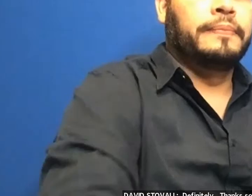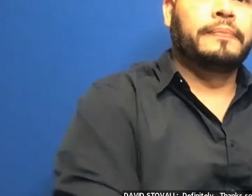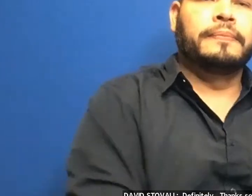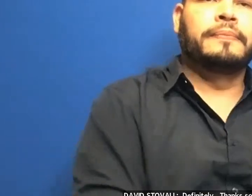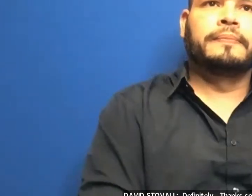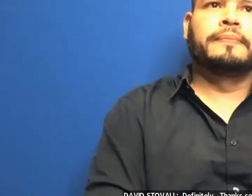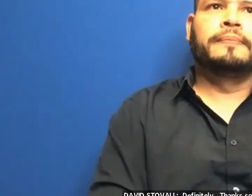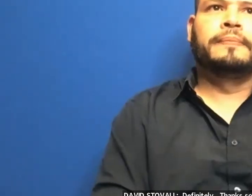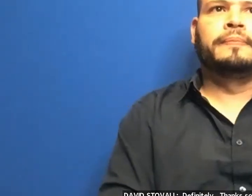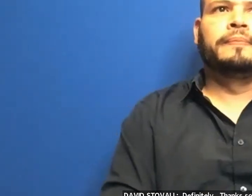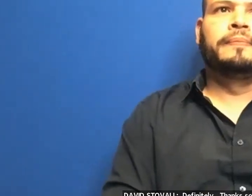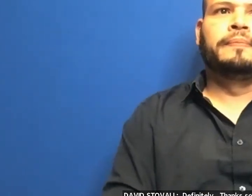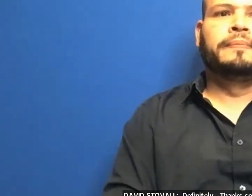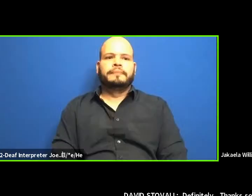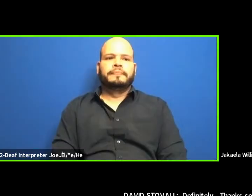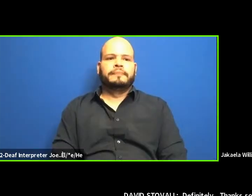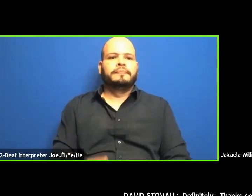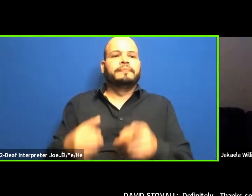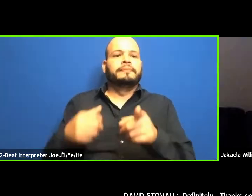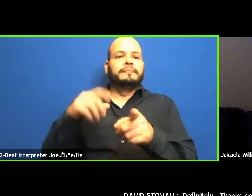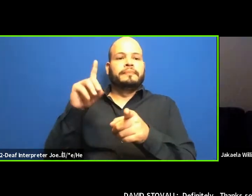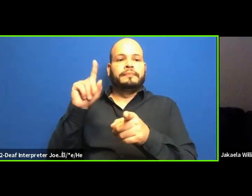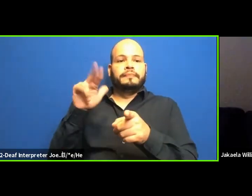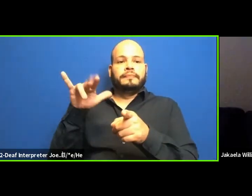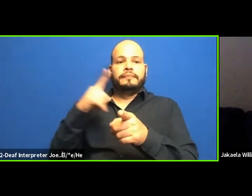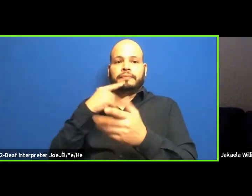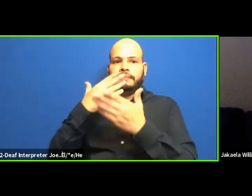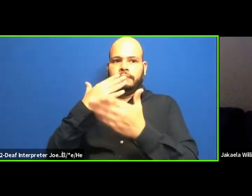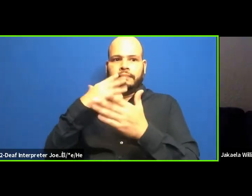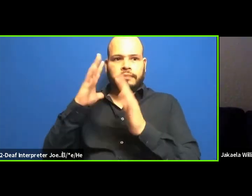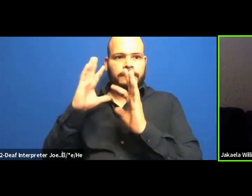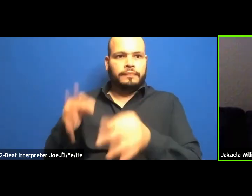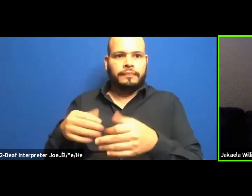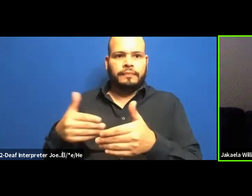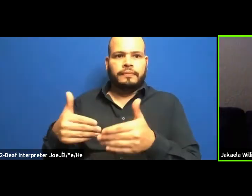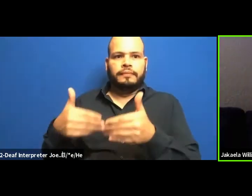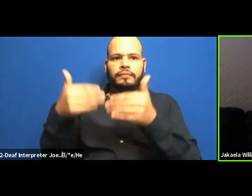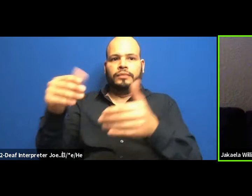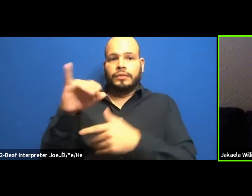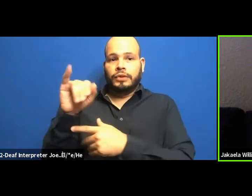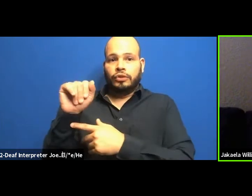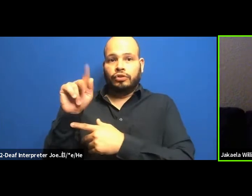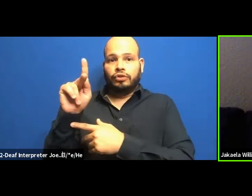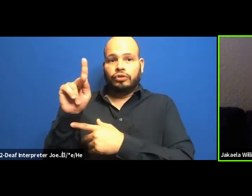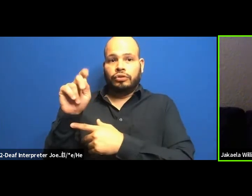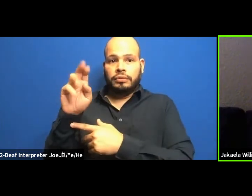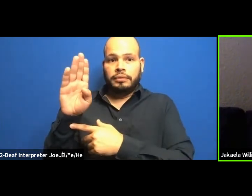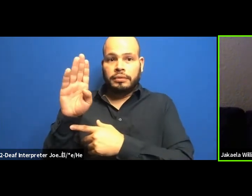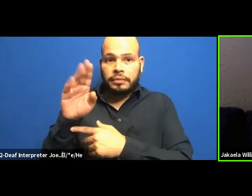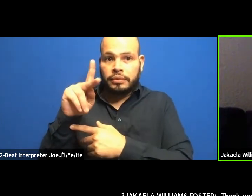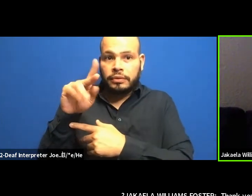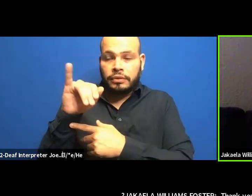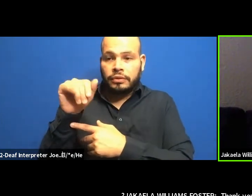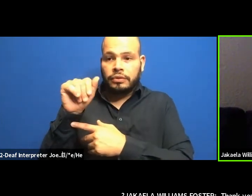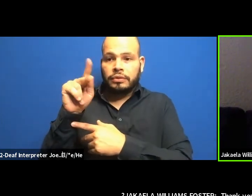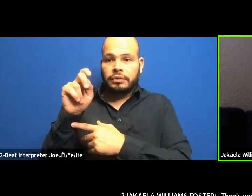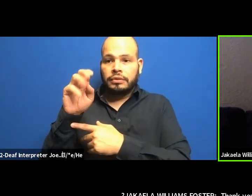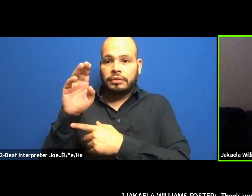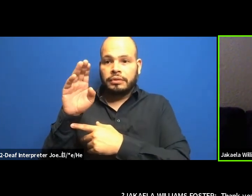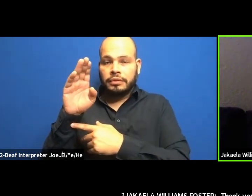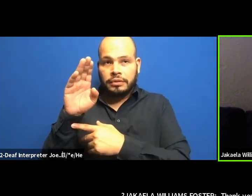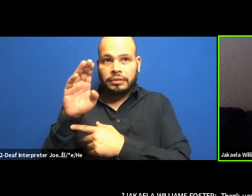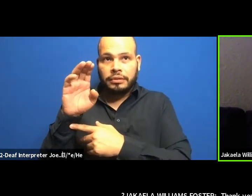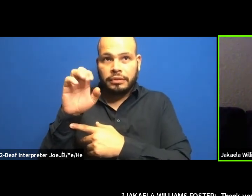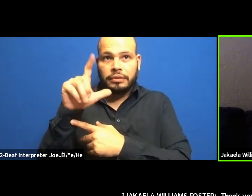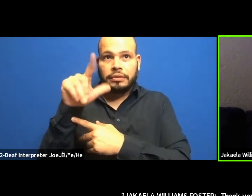Thank you. My advice to the young people who are or who are looking into being an activist when it